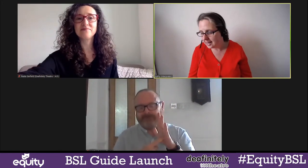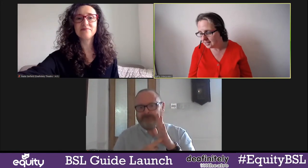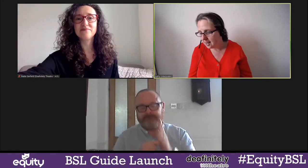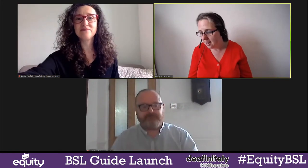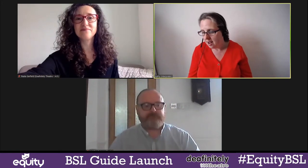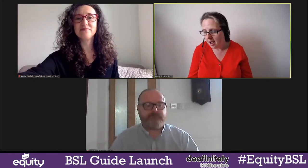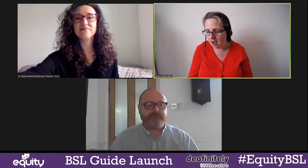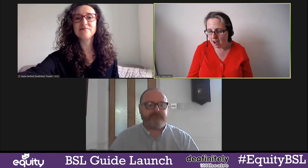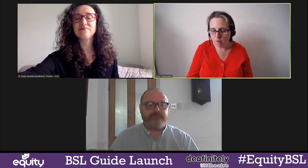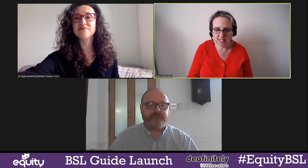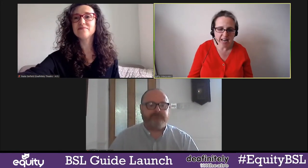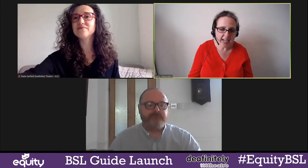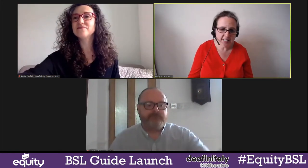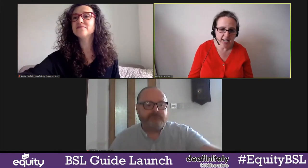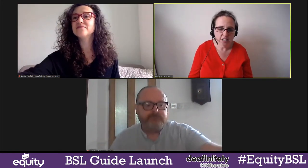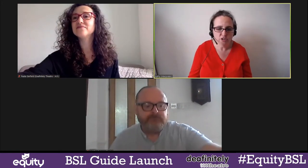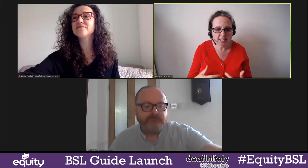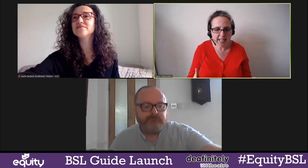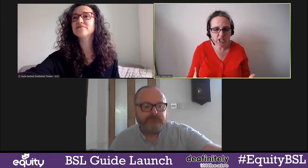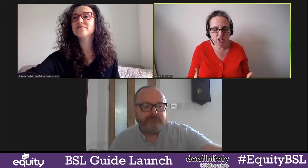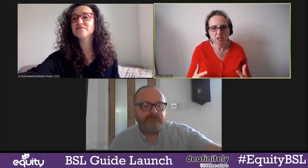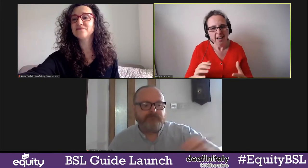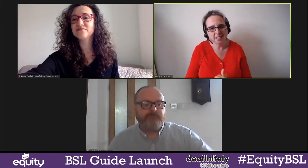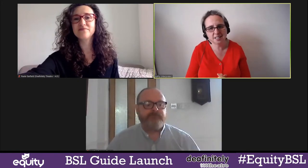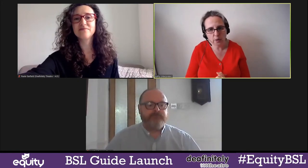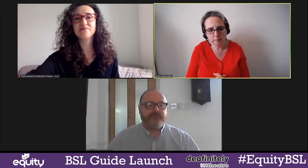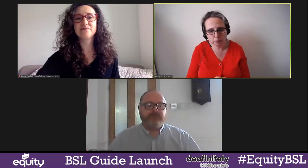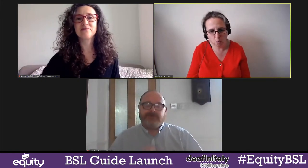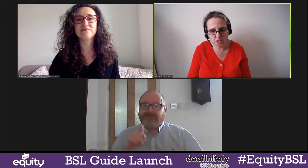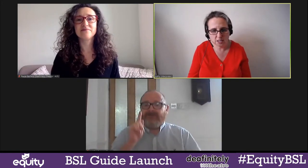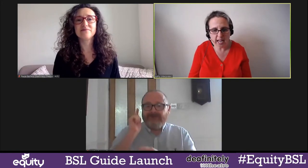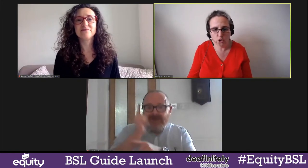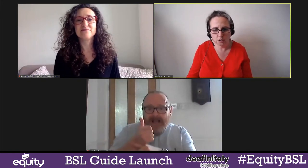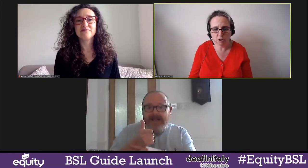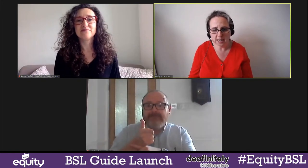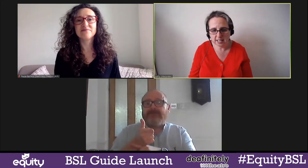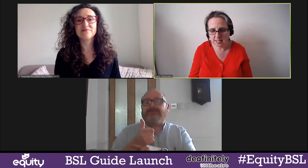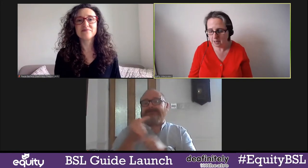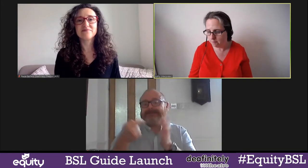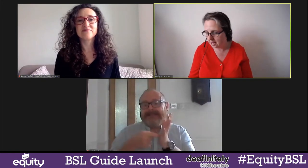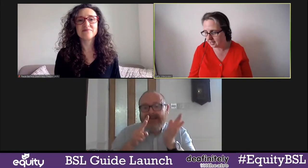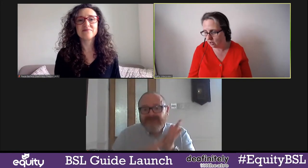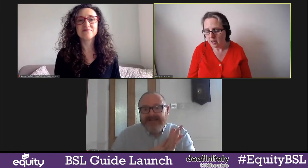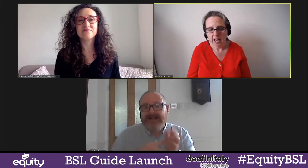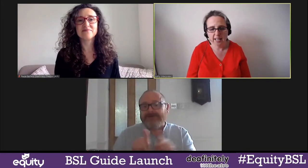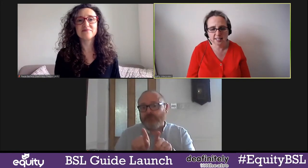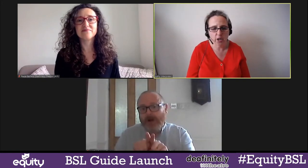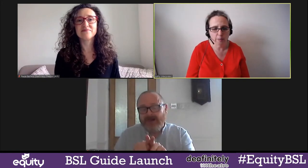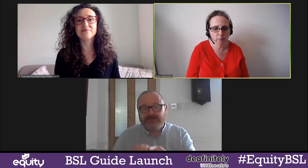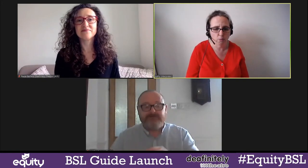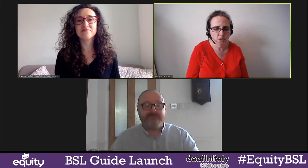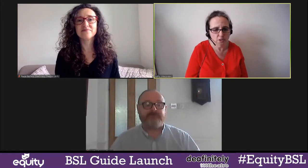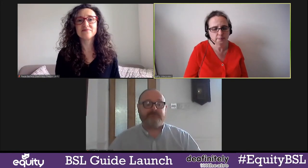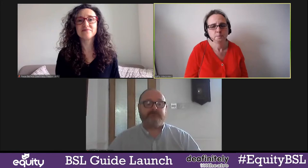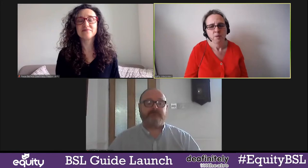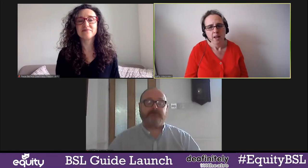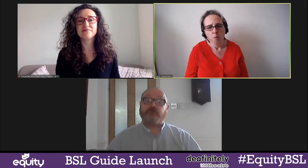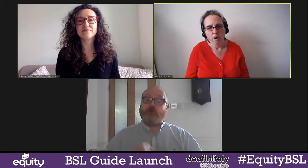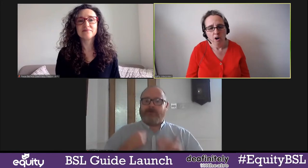translator, I've worked as an actor, and translation is so important, and good practice in BSL is so important